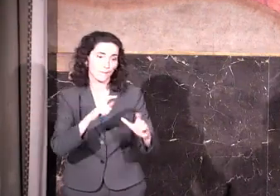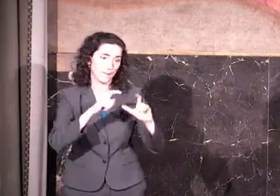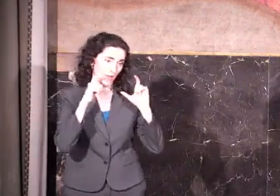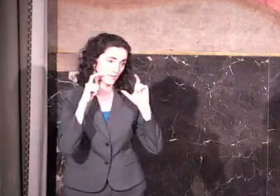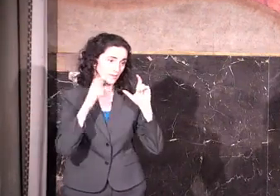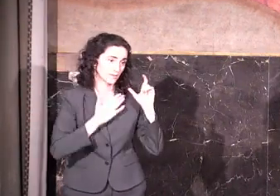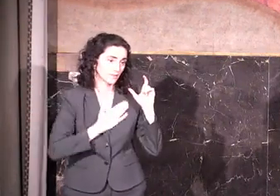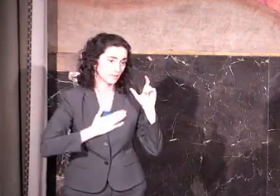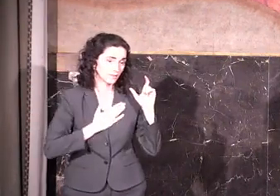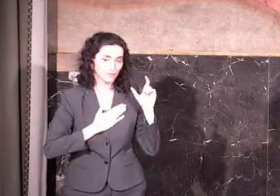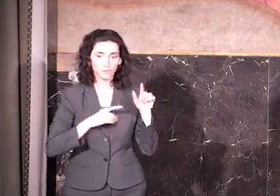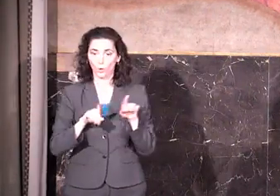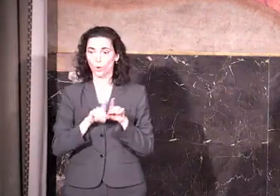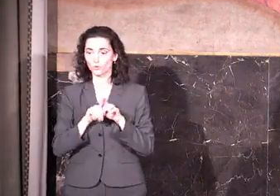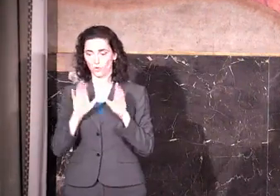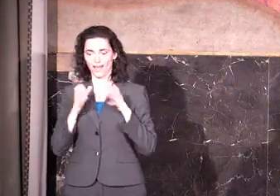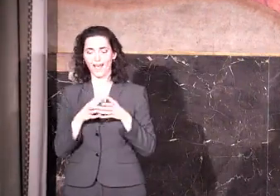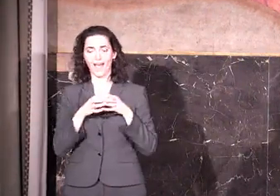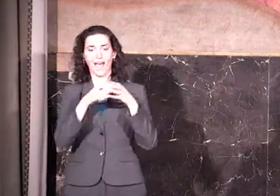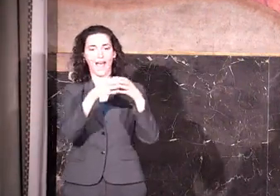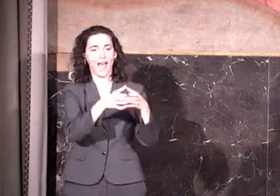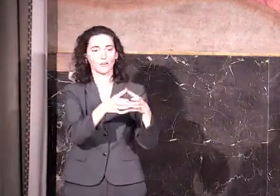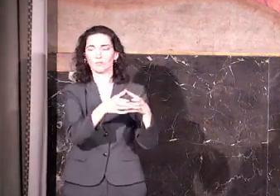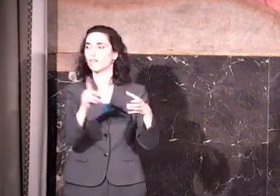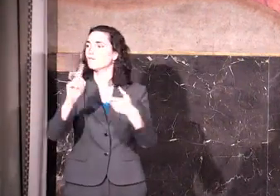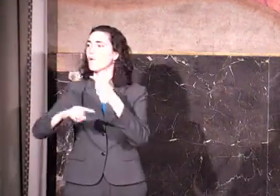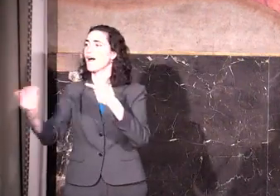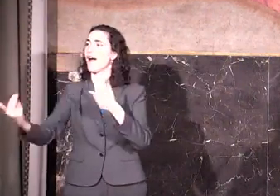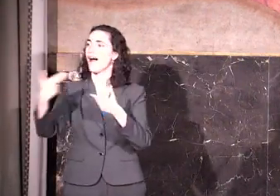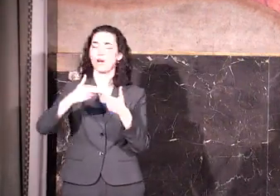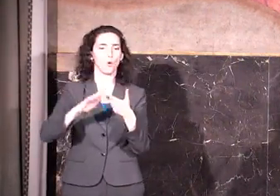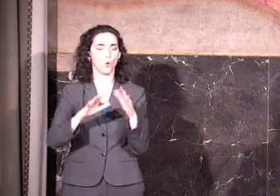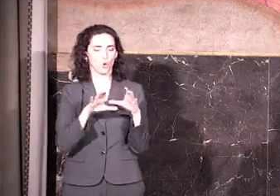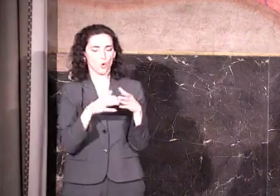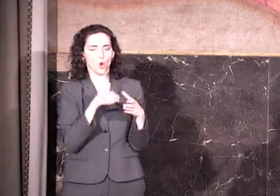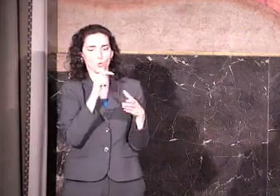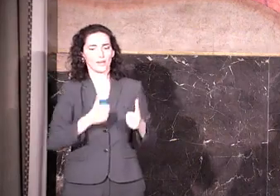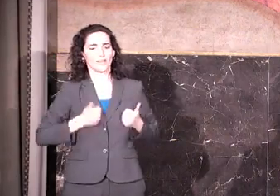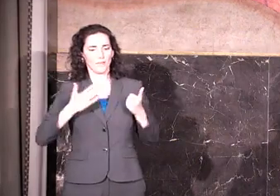with members of your immediate household.